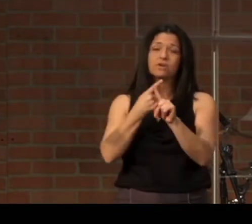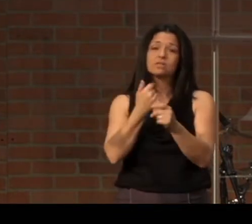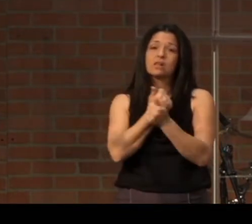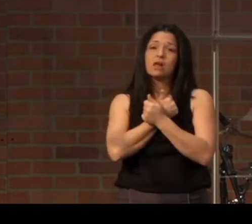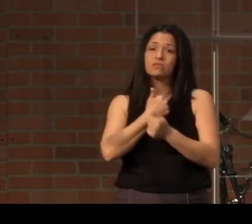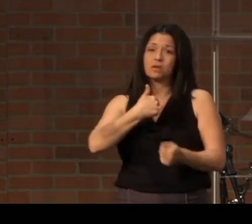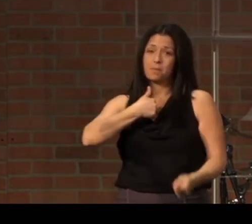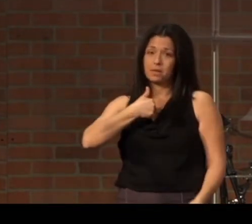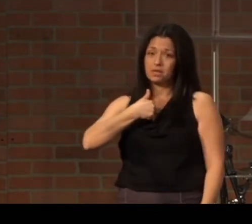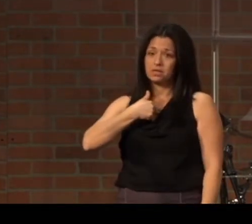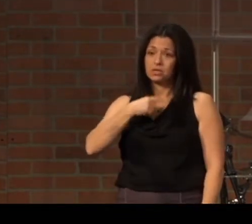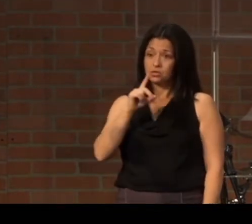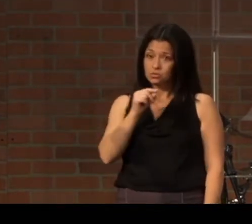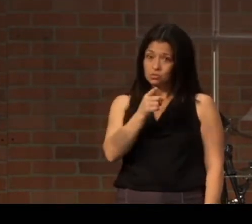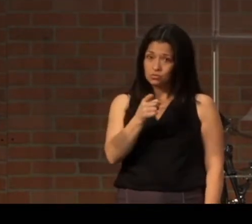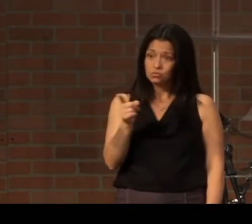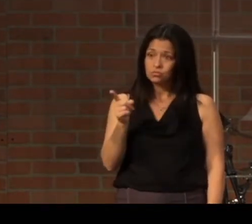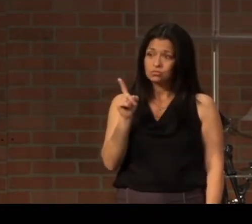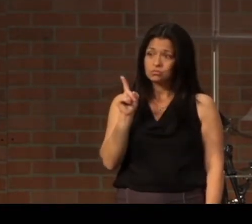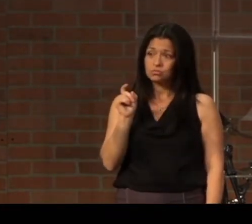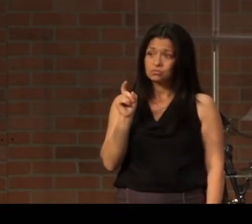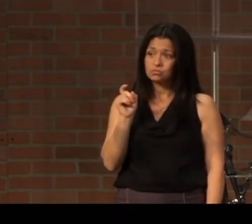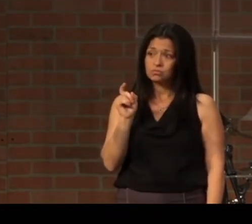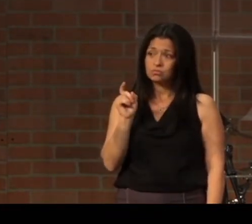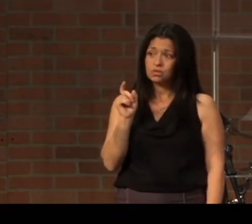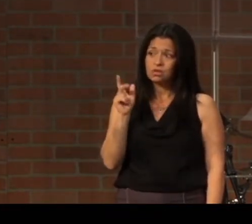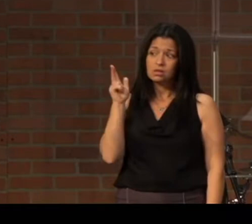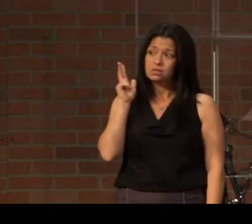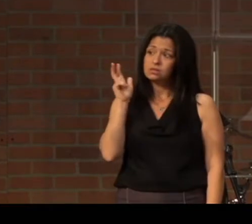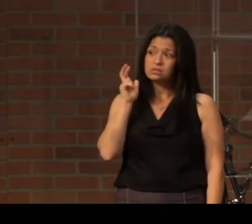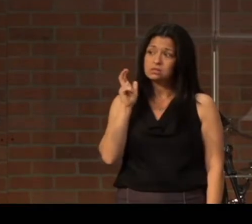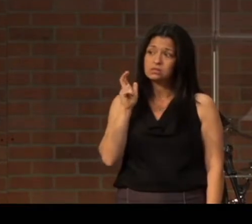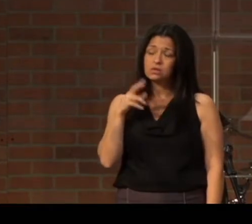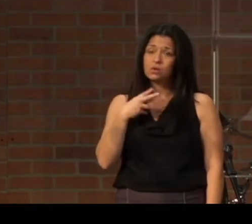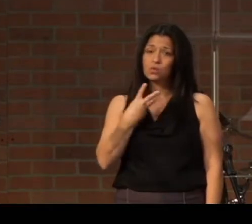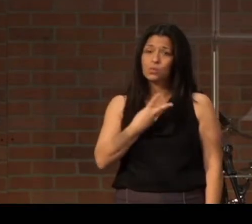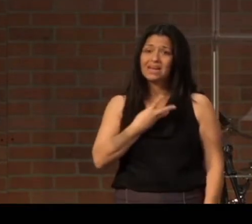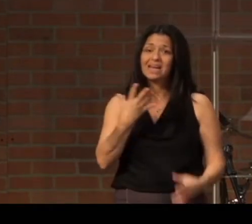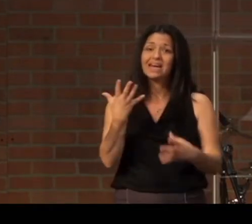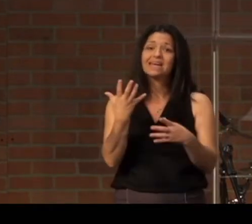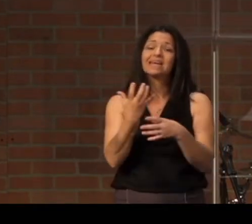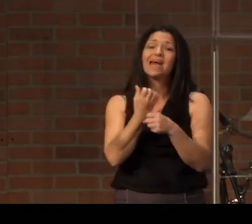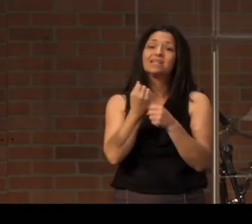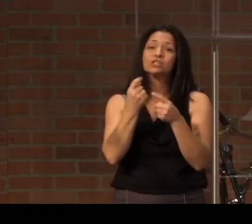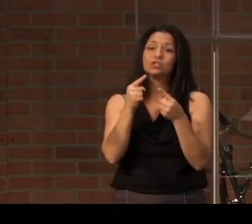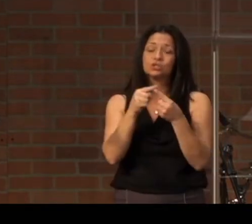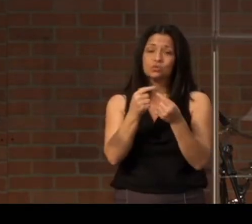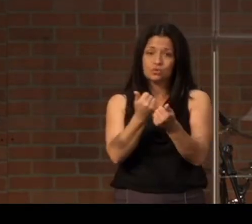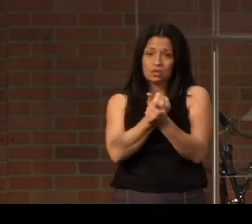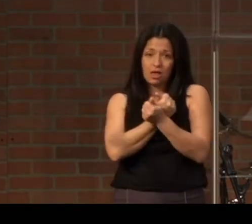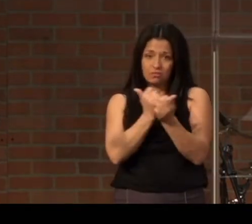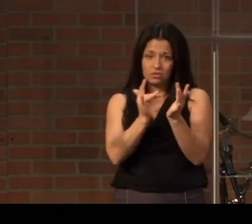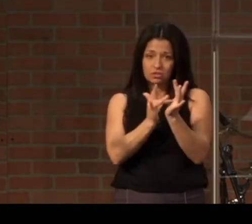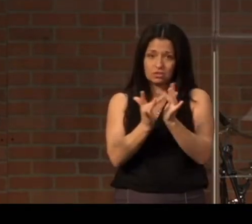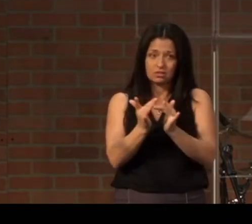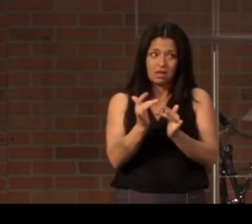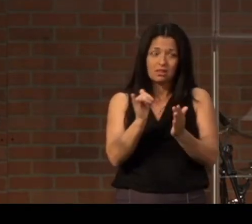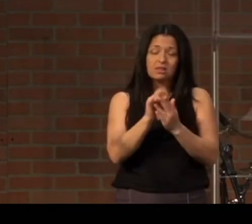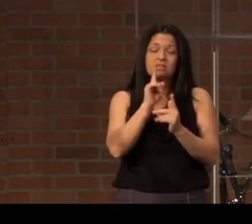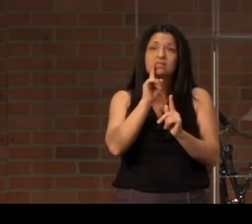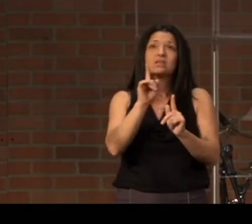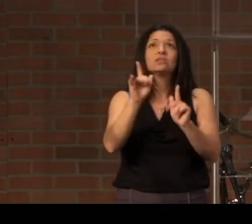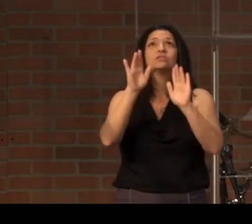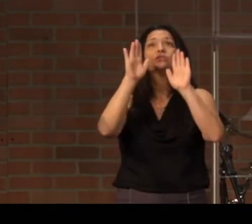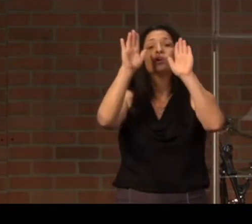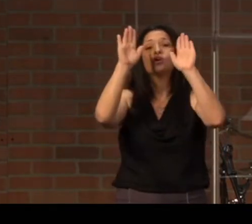me, don't you? Listen, we get to love Jesus. Oh, I had such a good